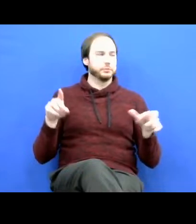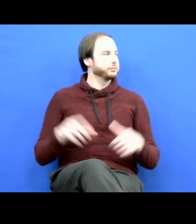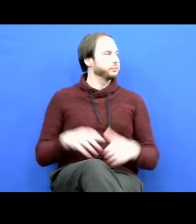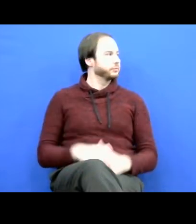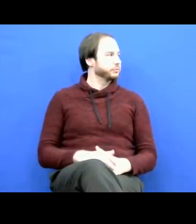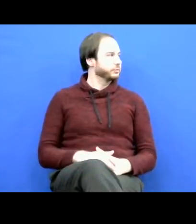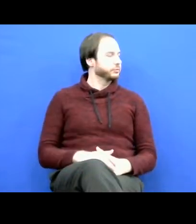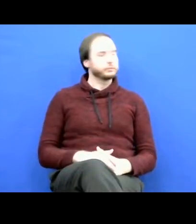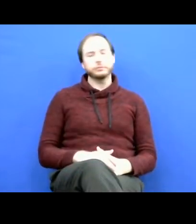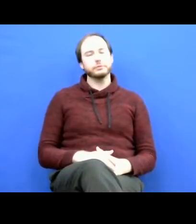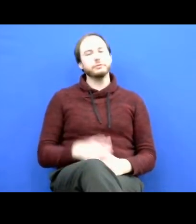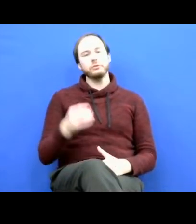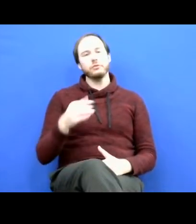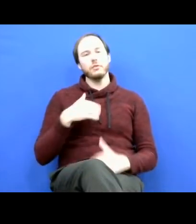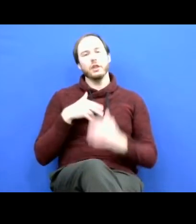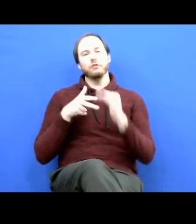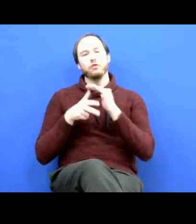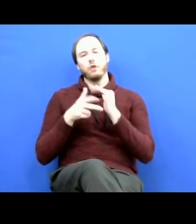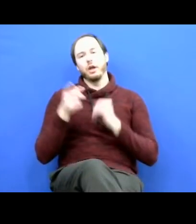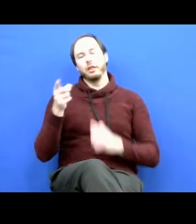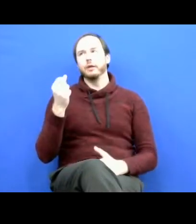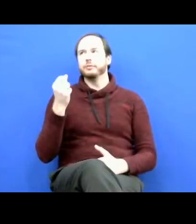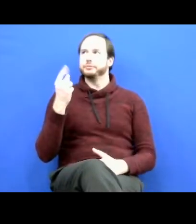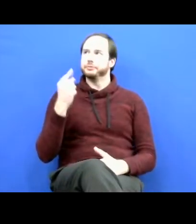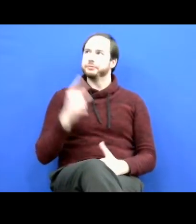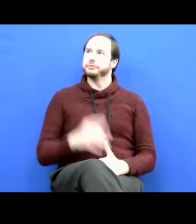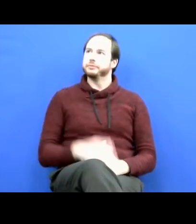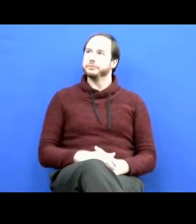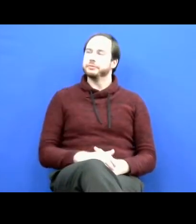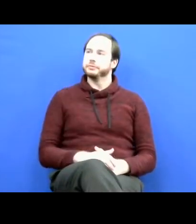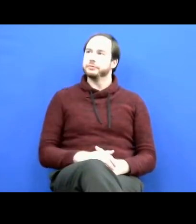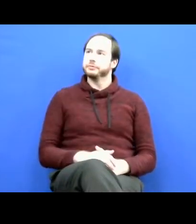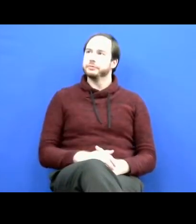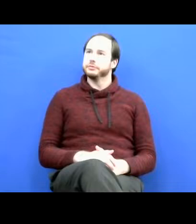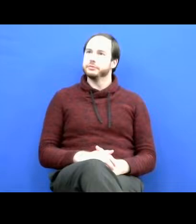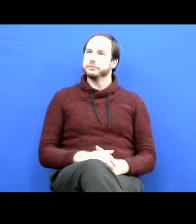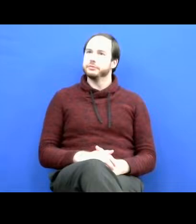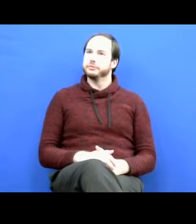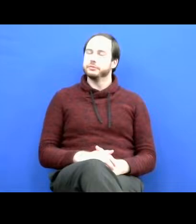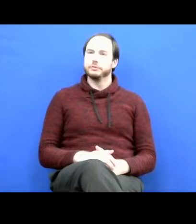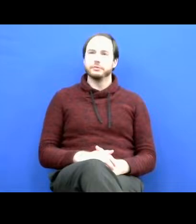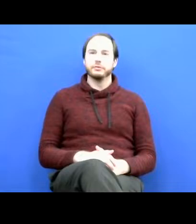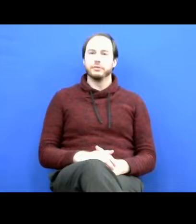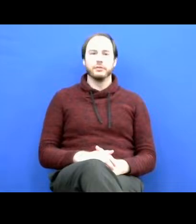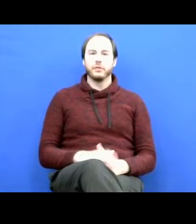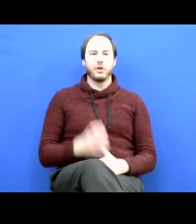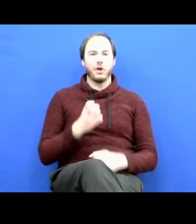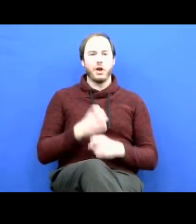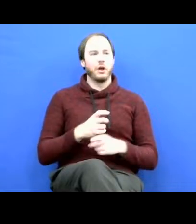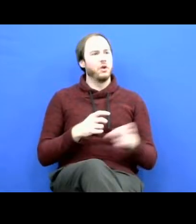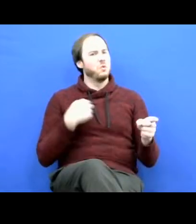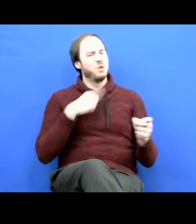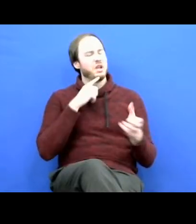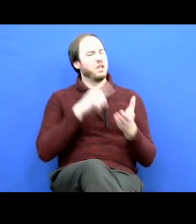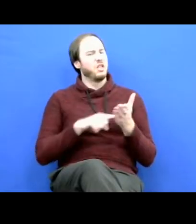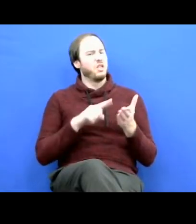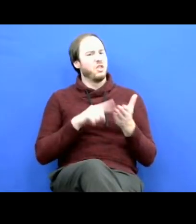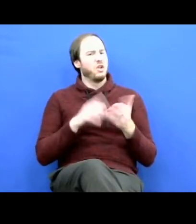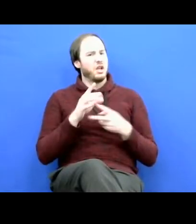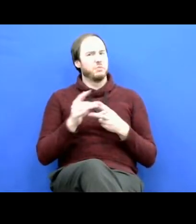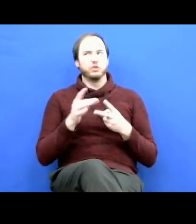oh no, because you've got the garages on that side. I was gonna say, could you cut it into the ground a bit? We'll look at helping.